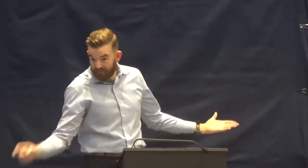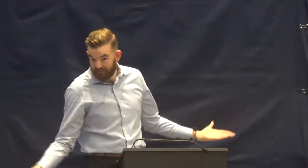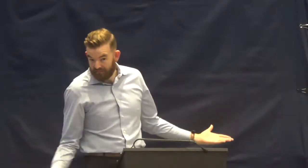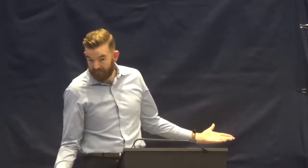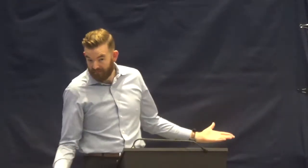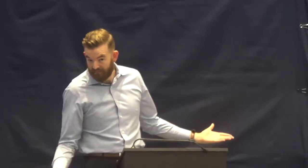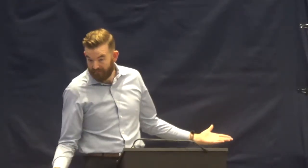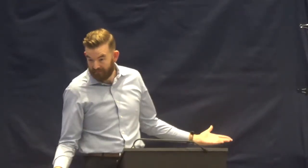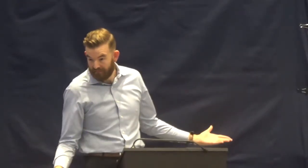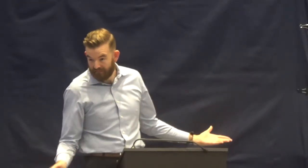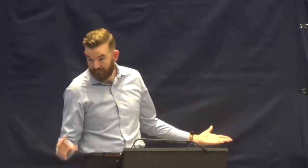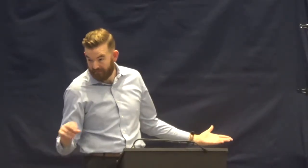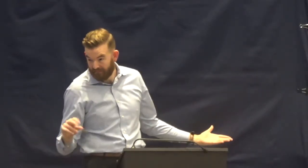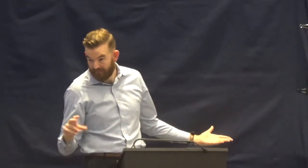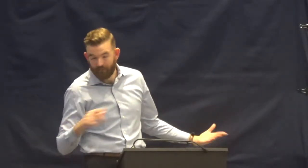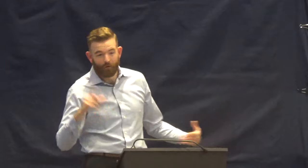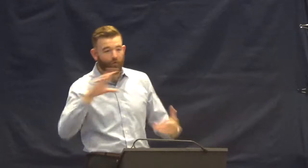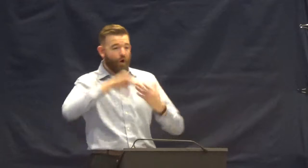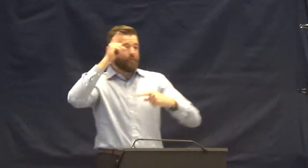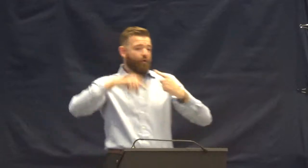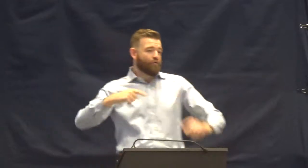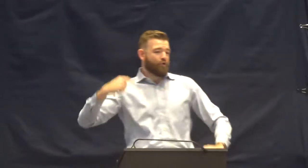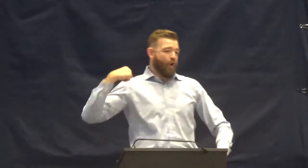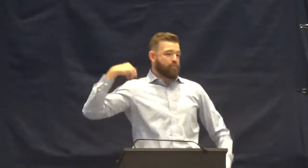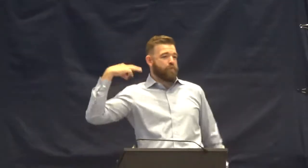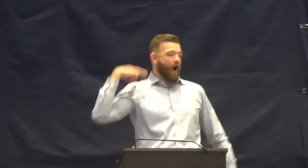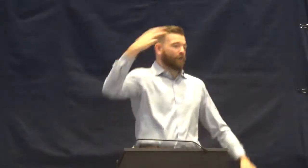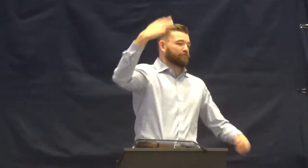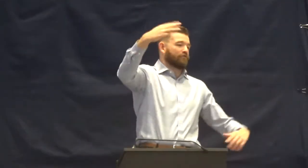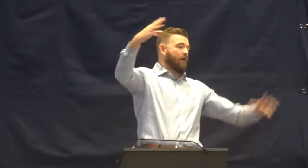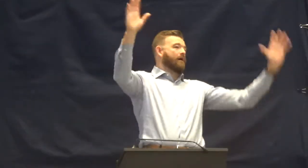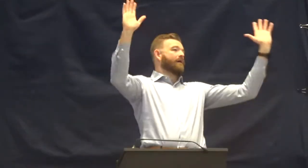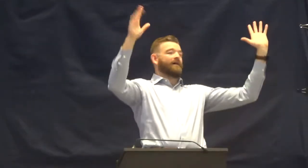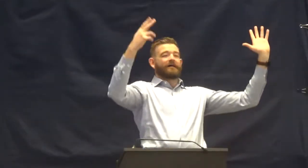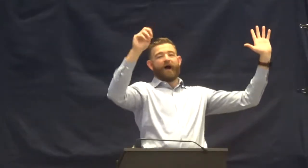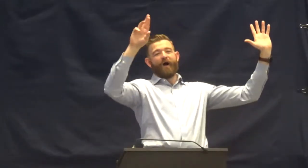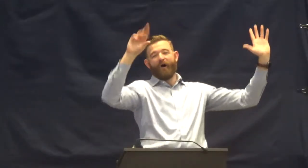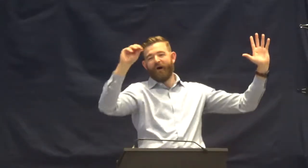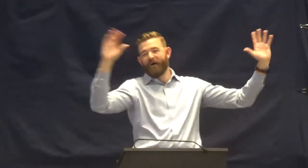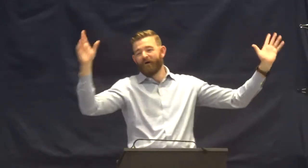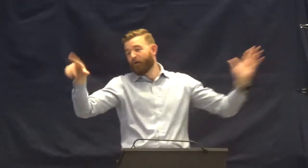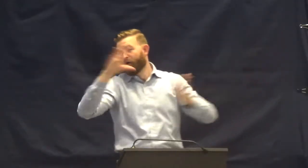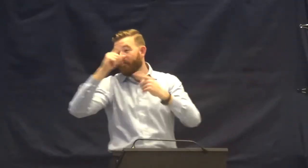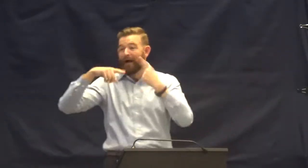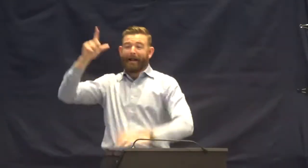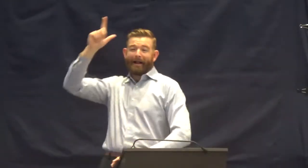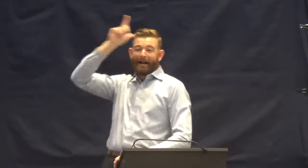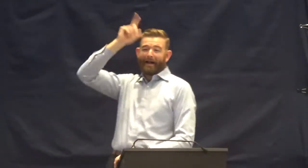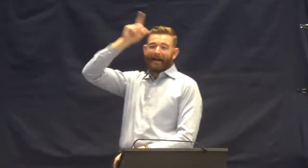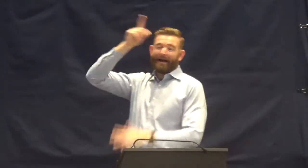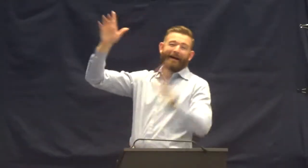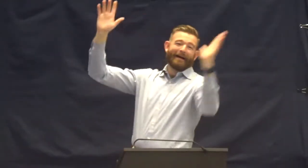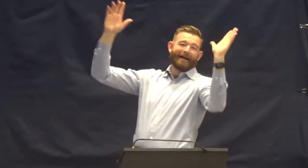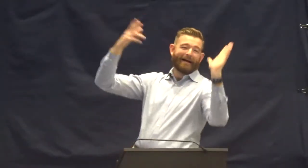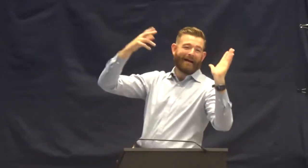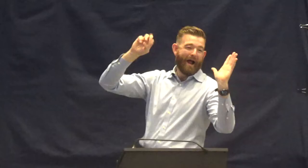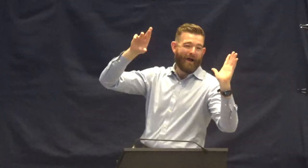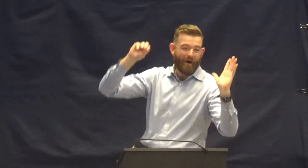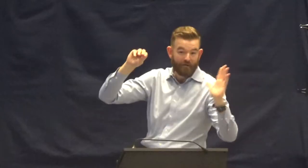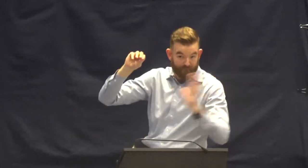in this book. And do you guys know any of them? No. We know about George Washington. We know about Abraham